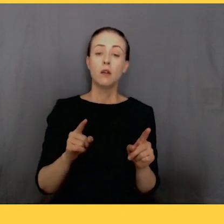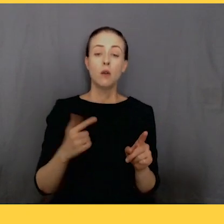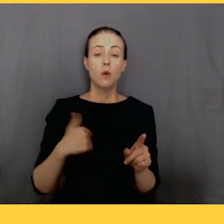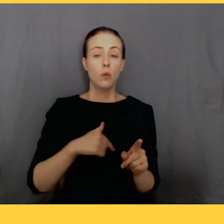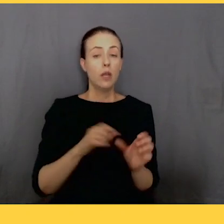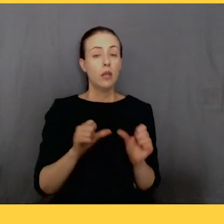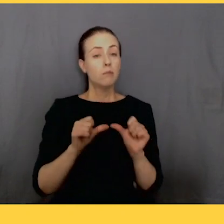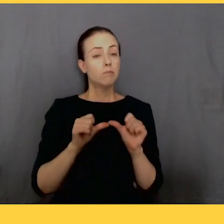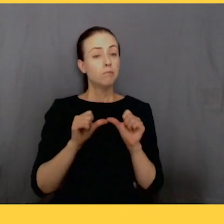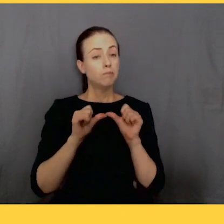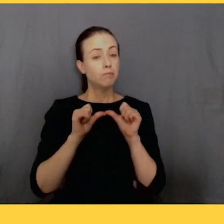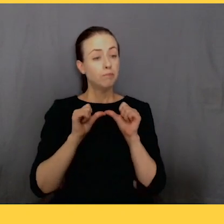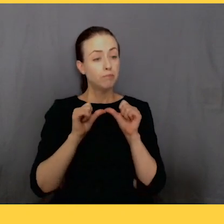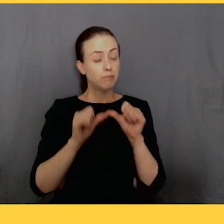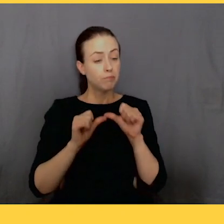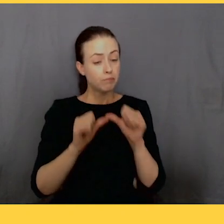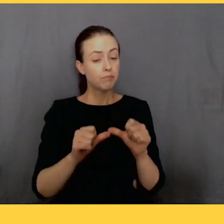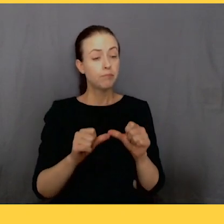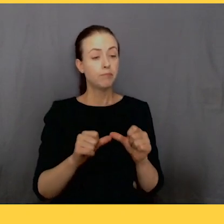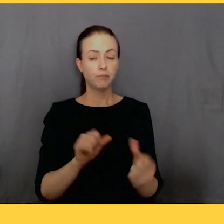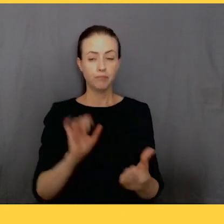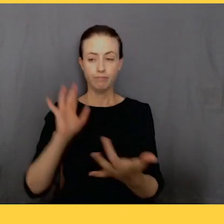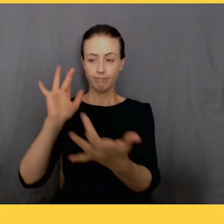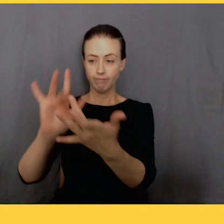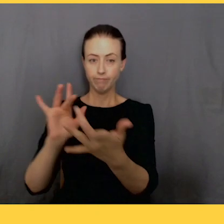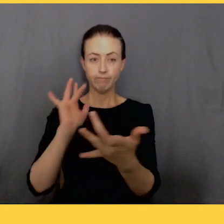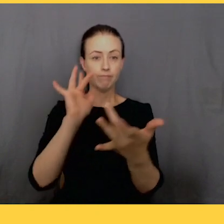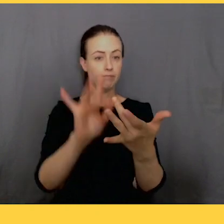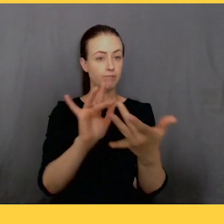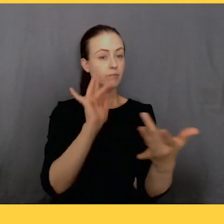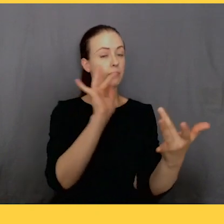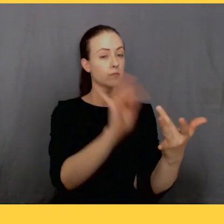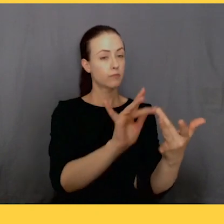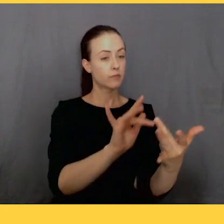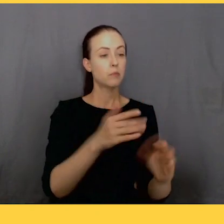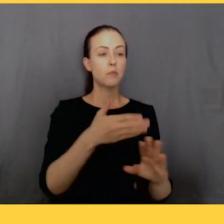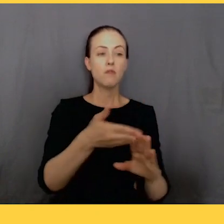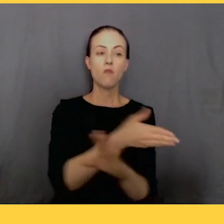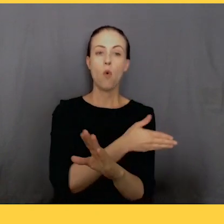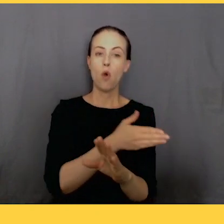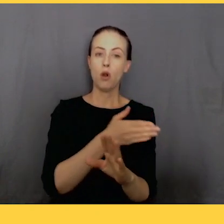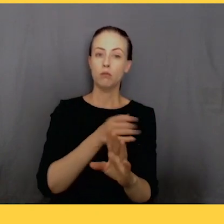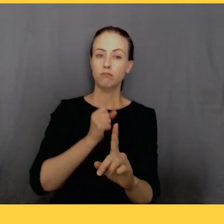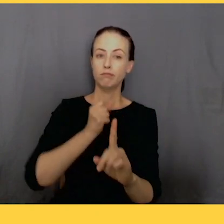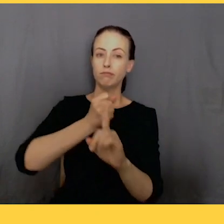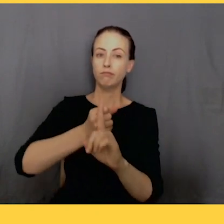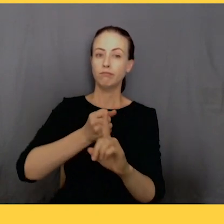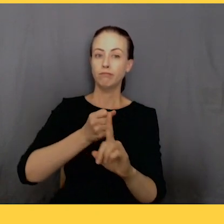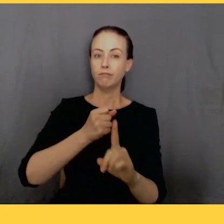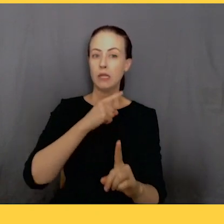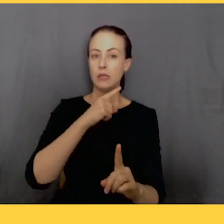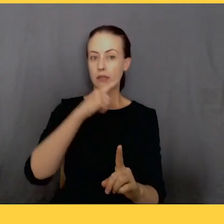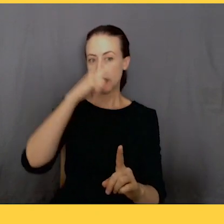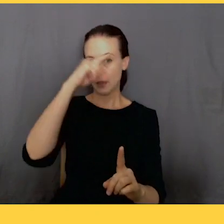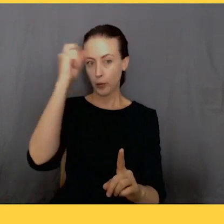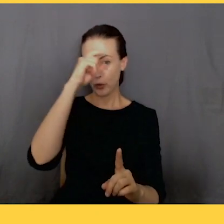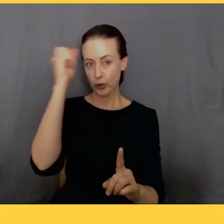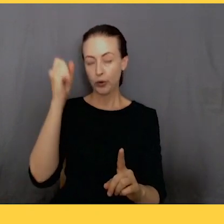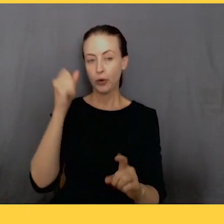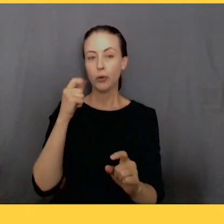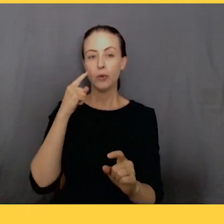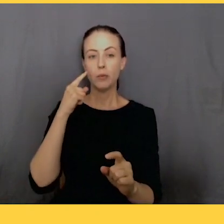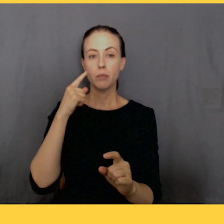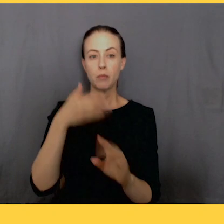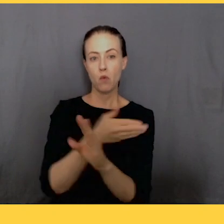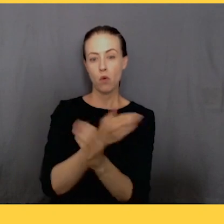continuing proactively to outreach to the community prior to peak fire seasons to help with preparedness. We're also improving